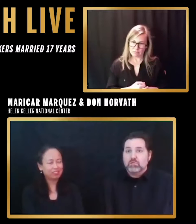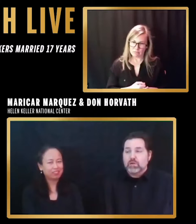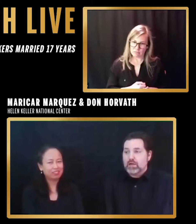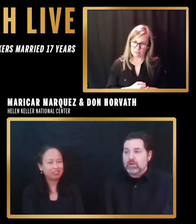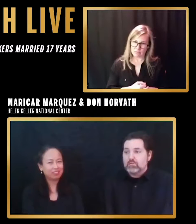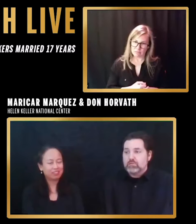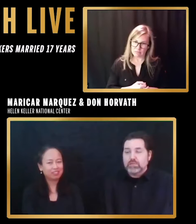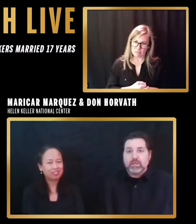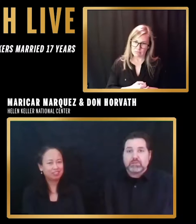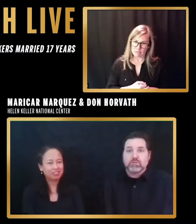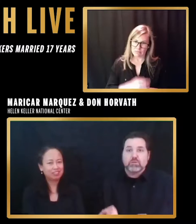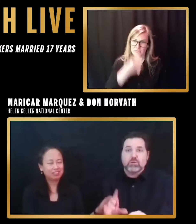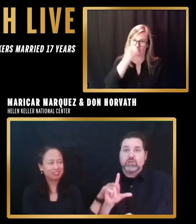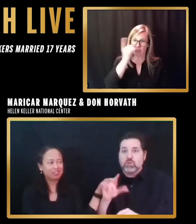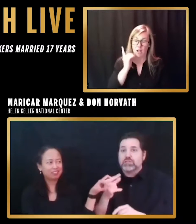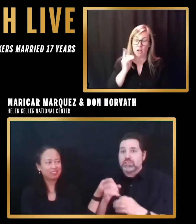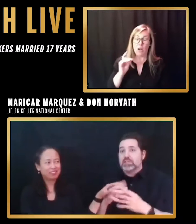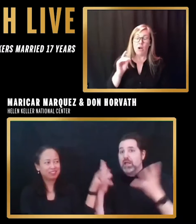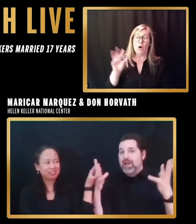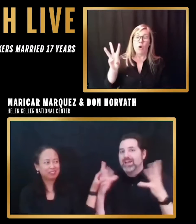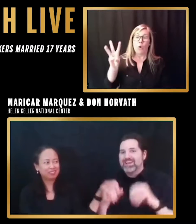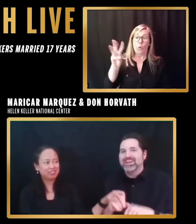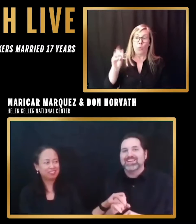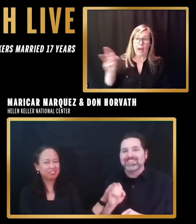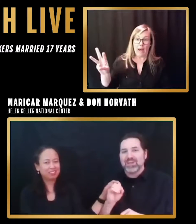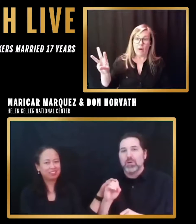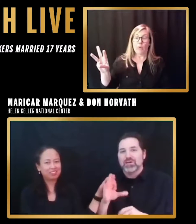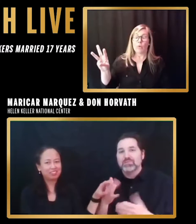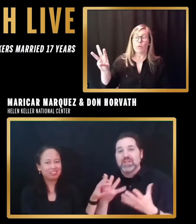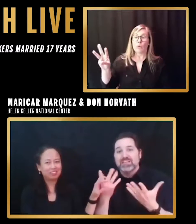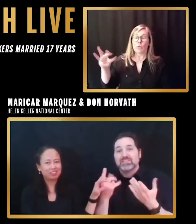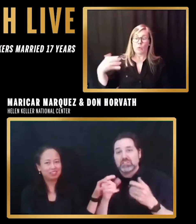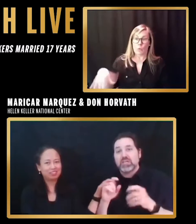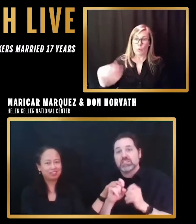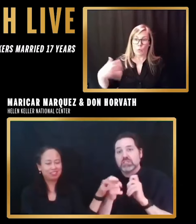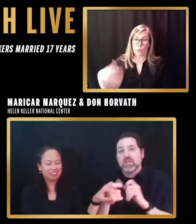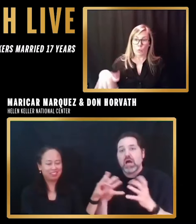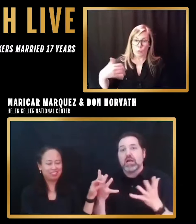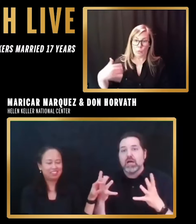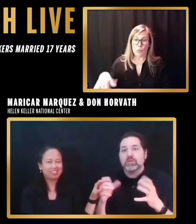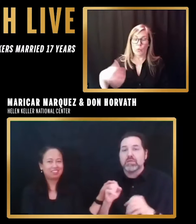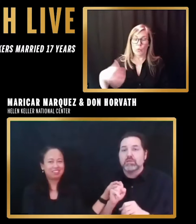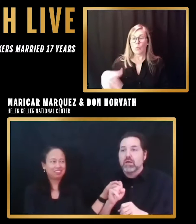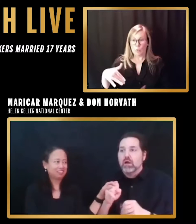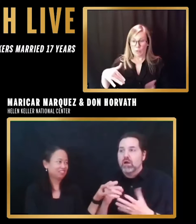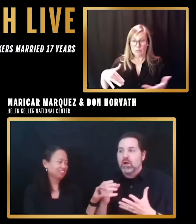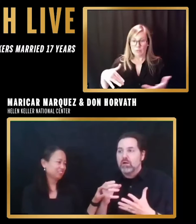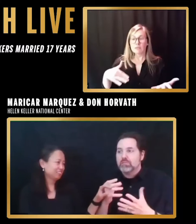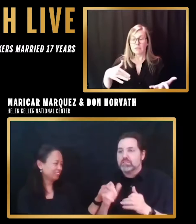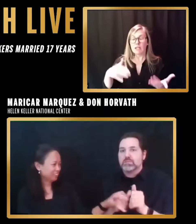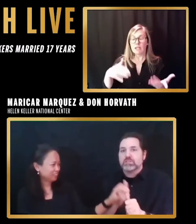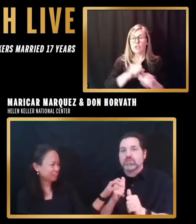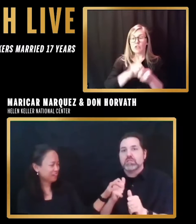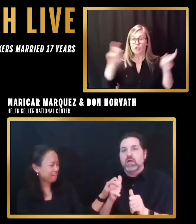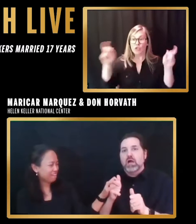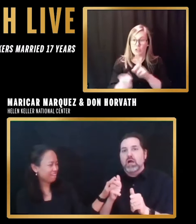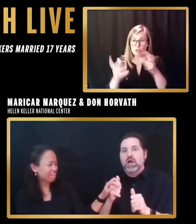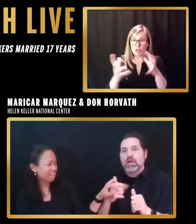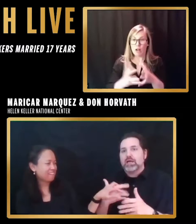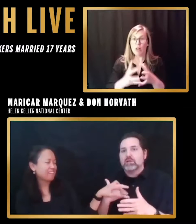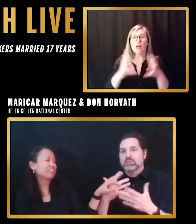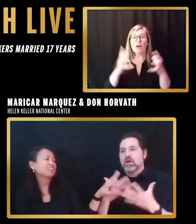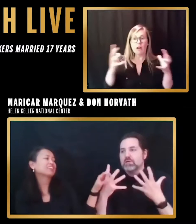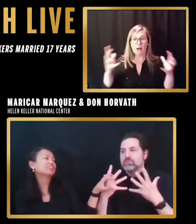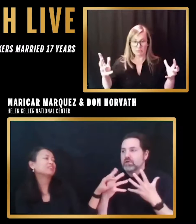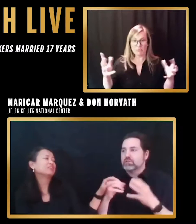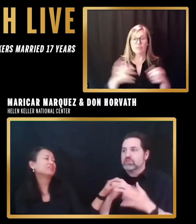Oh, wow. Yeah, that's a loaded question. So it's changed a lot. I mean, especially I